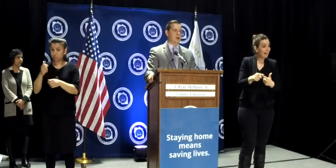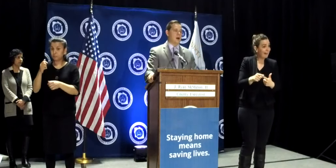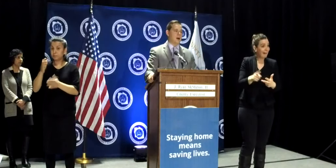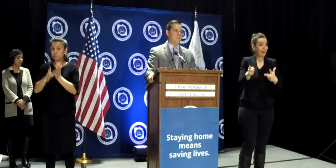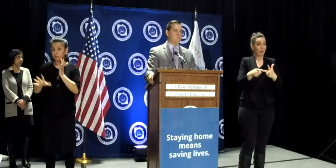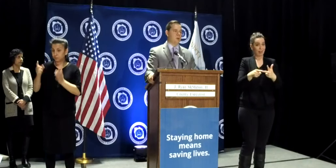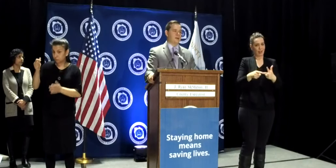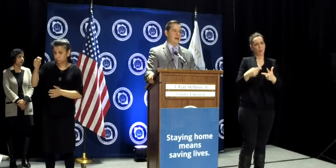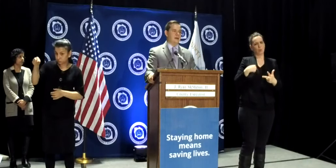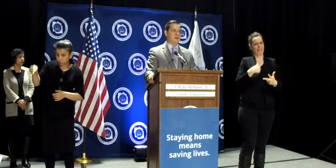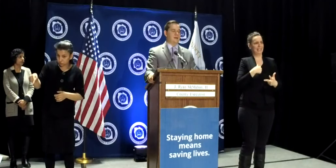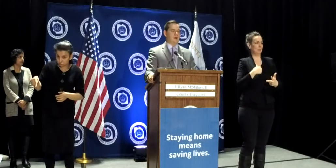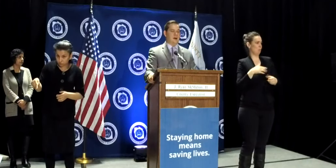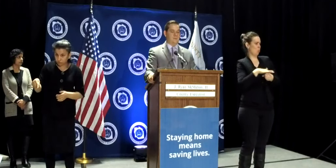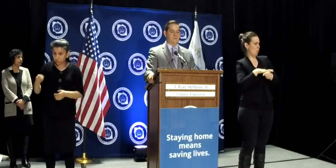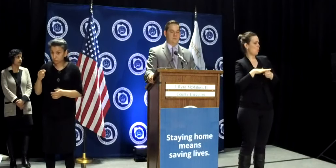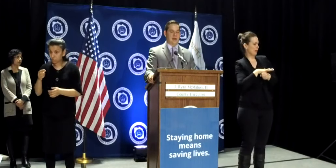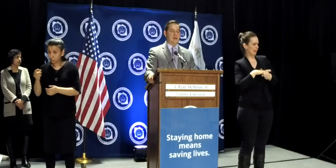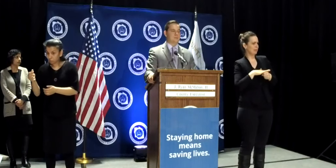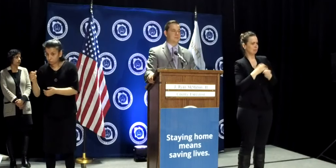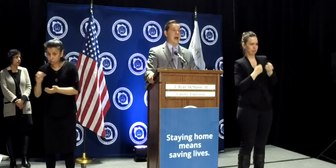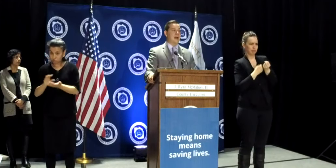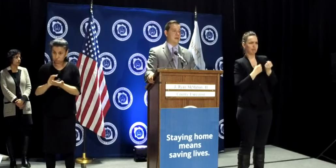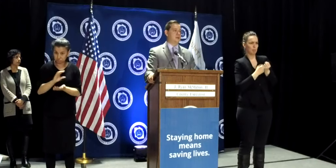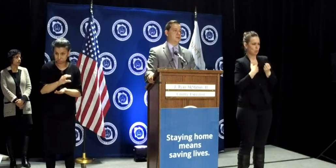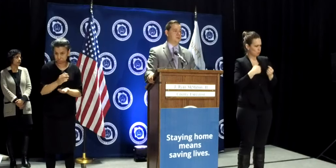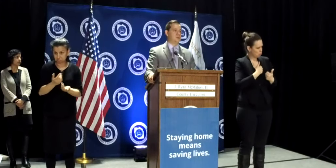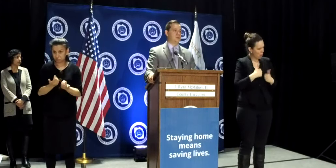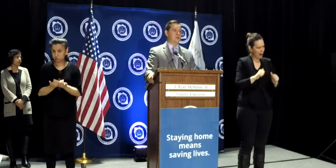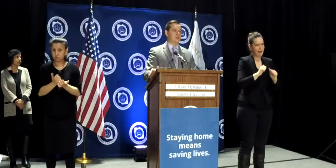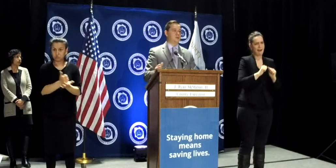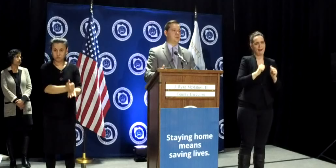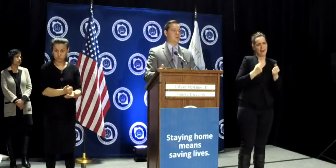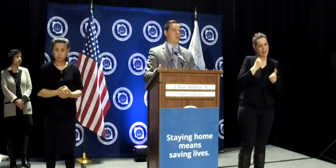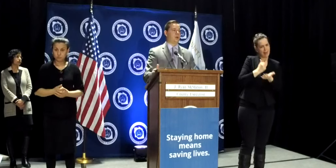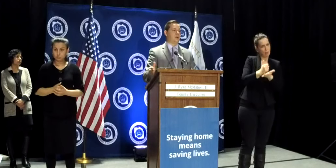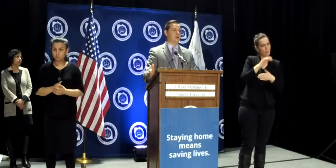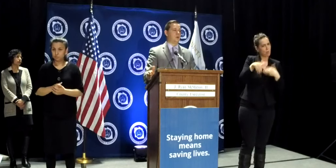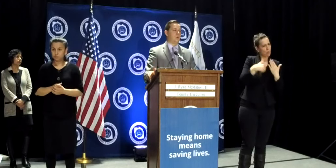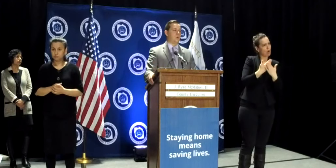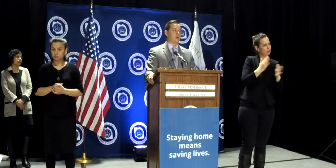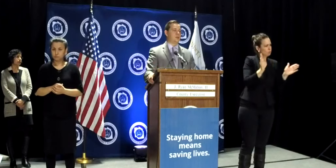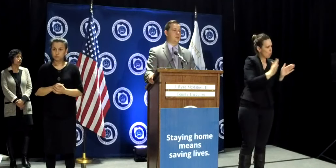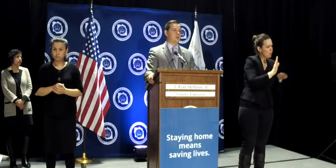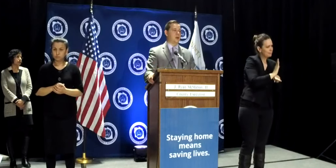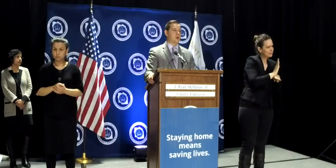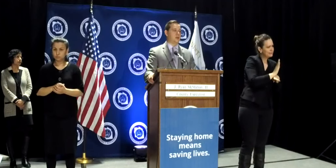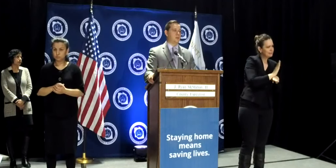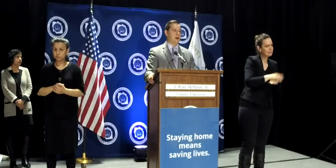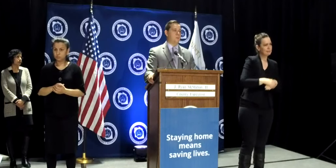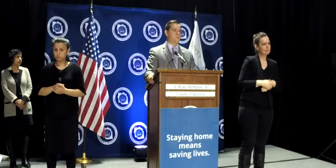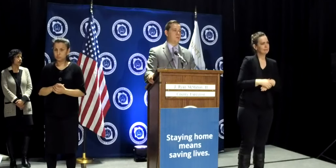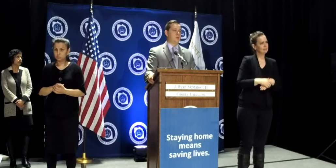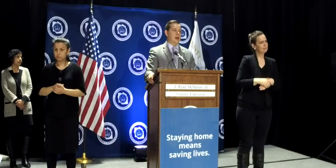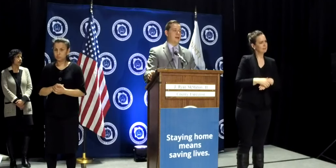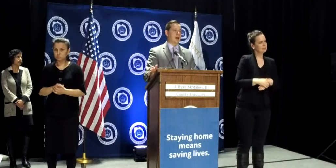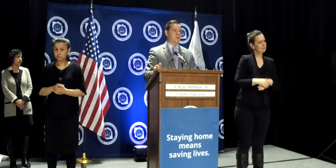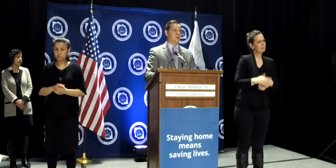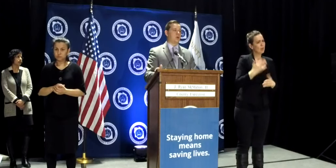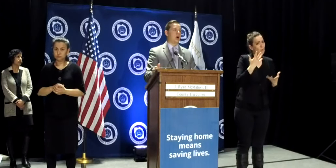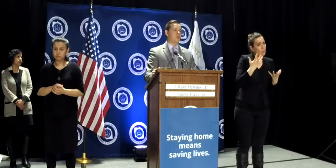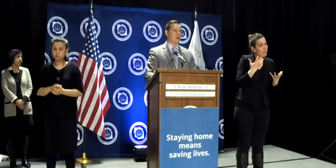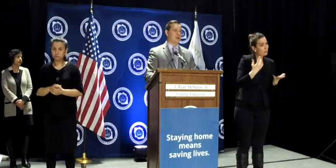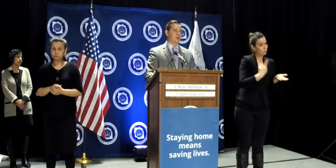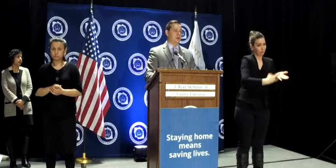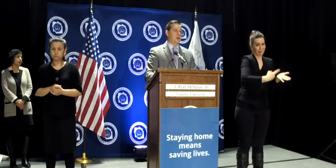help. But again, I am dying to get us to a point where we can start talking about